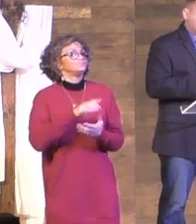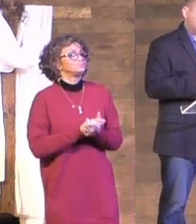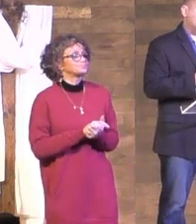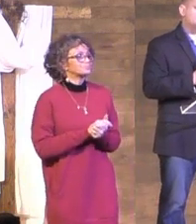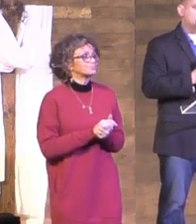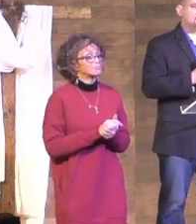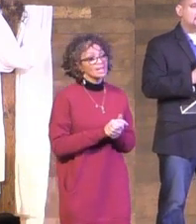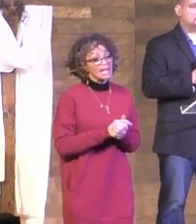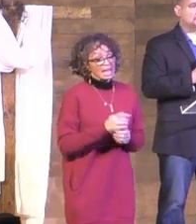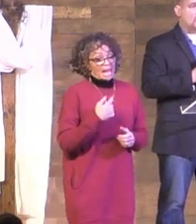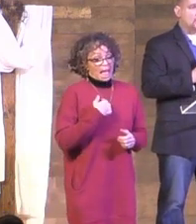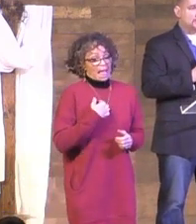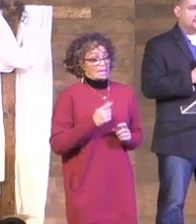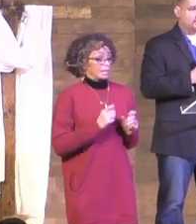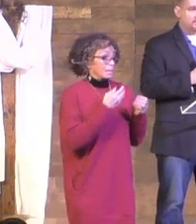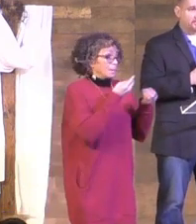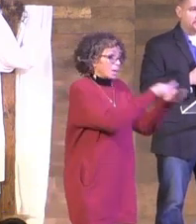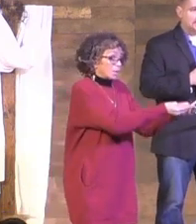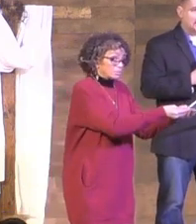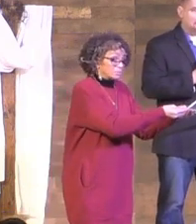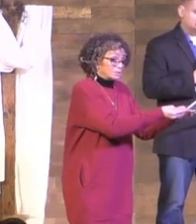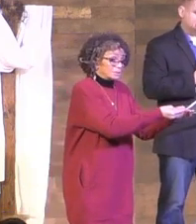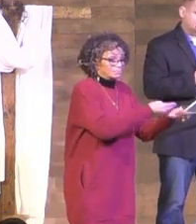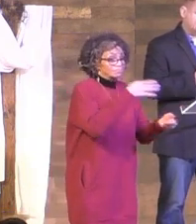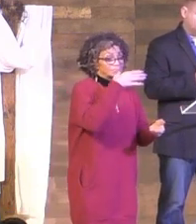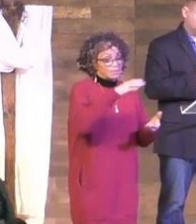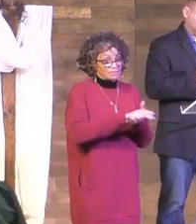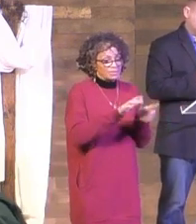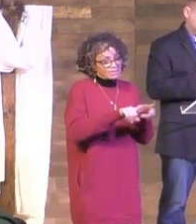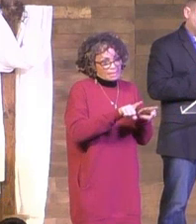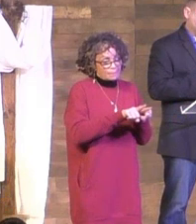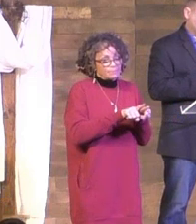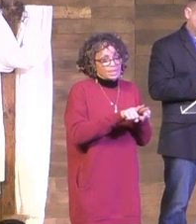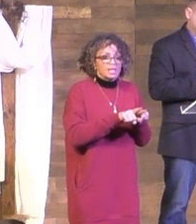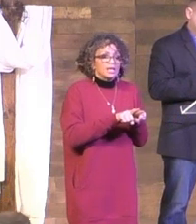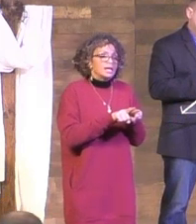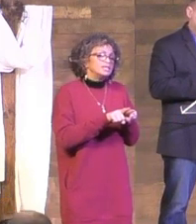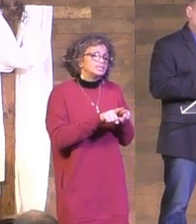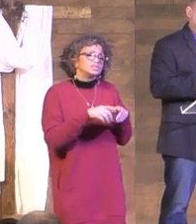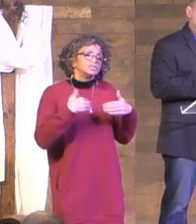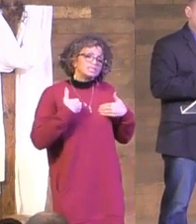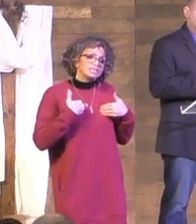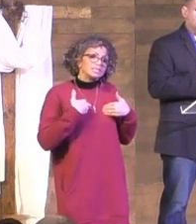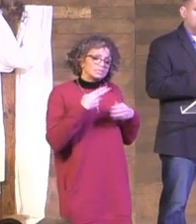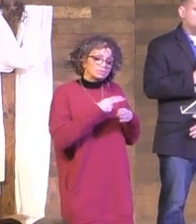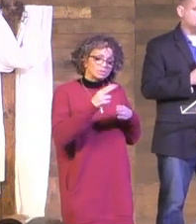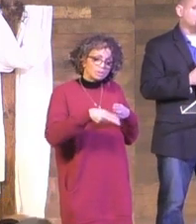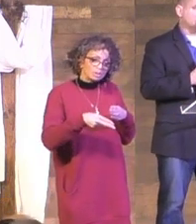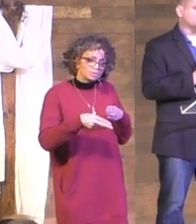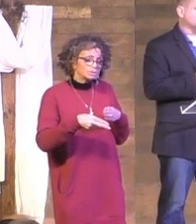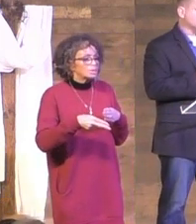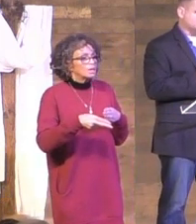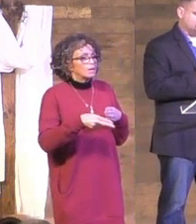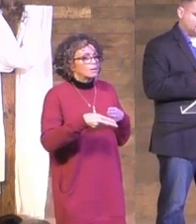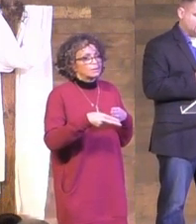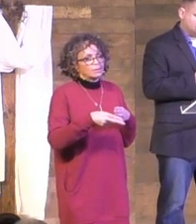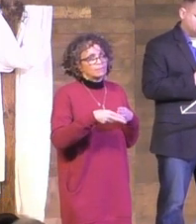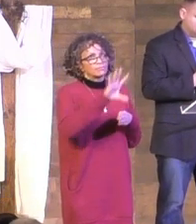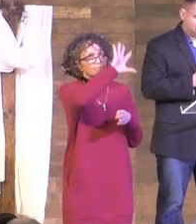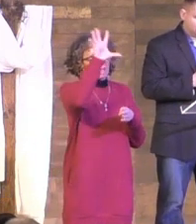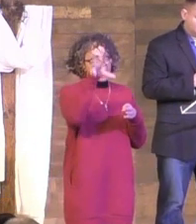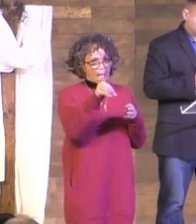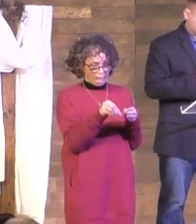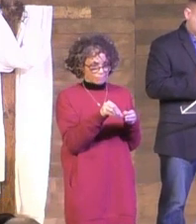her highest percentage was only 39% Cameroonian. The rest was scattered across the globe in 12 different